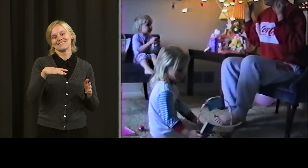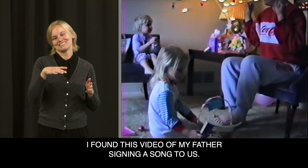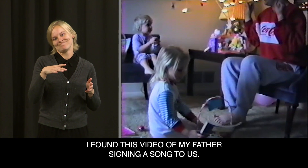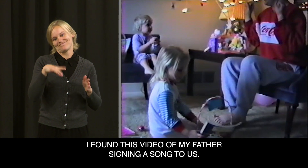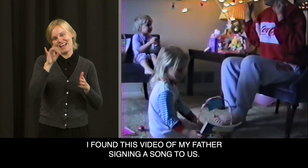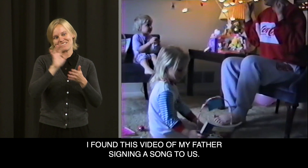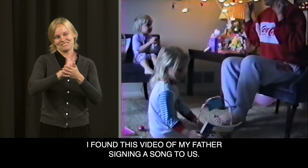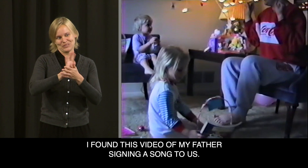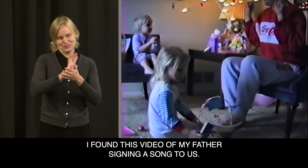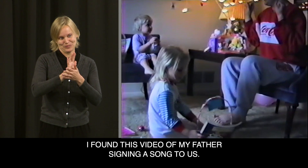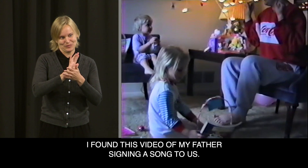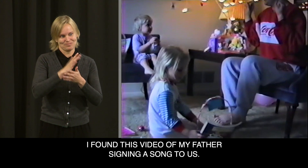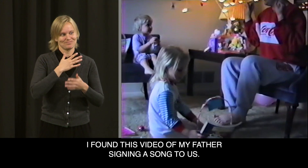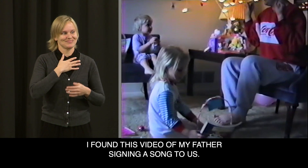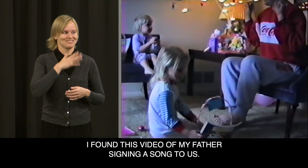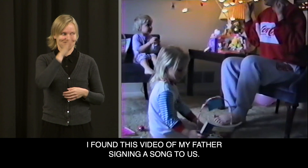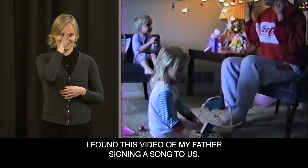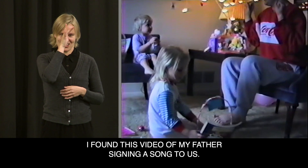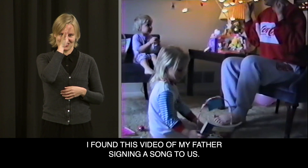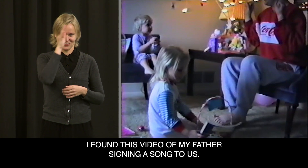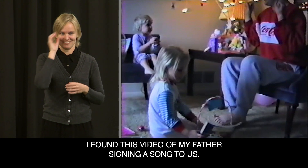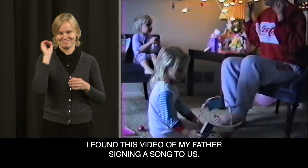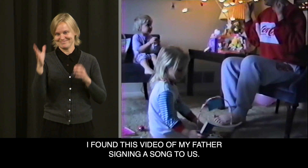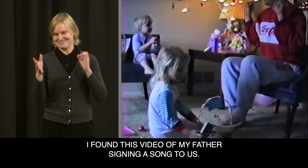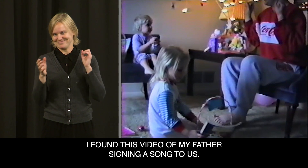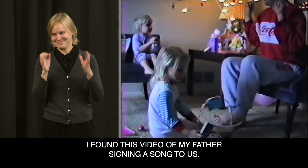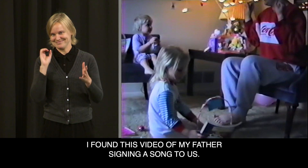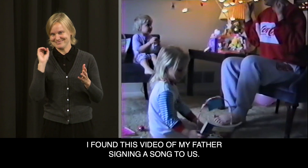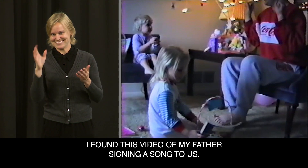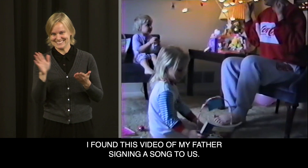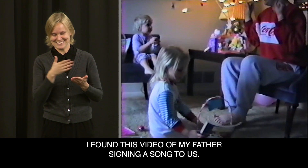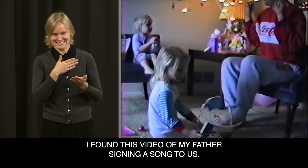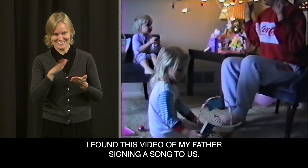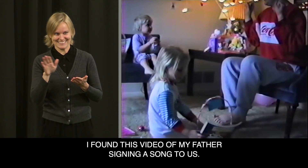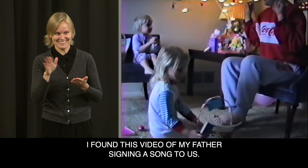I found this video of my father citing a song to us.